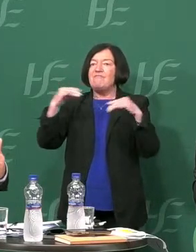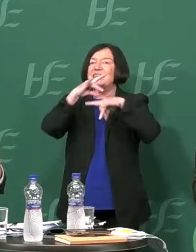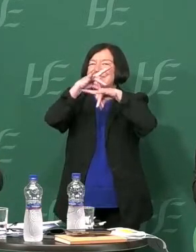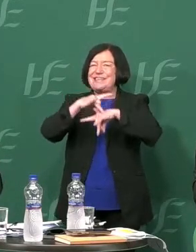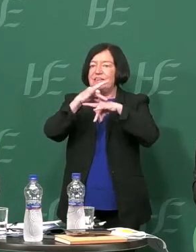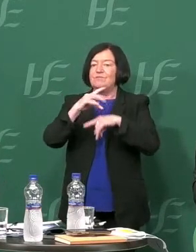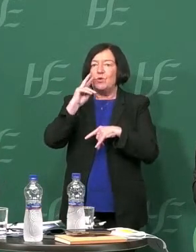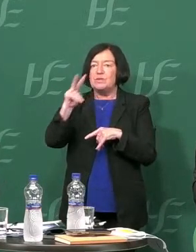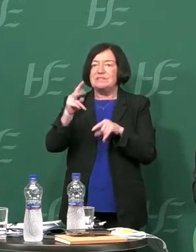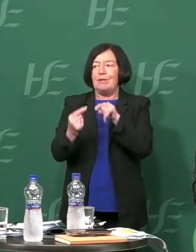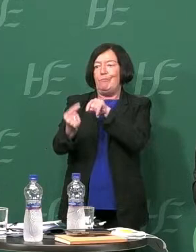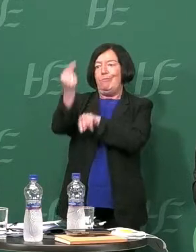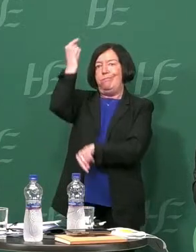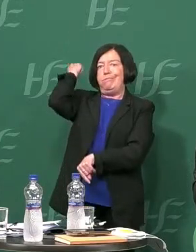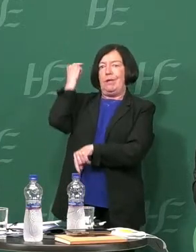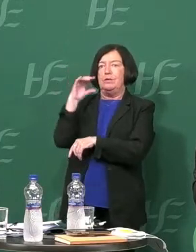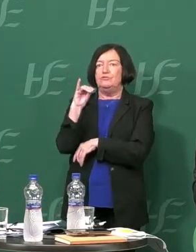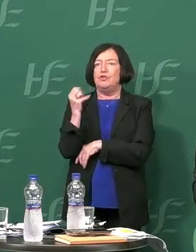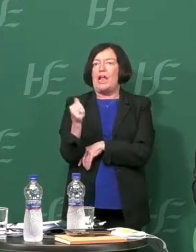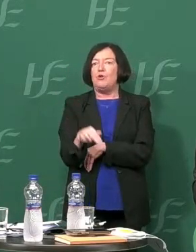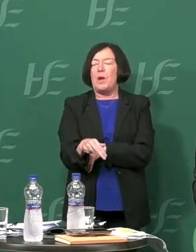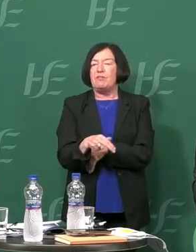would have seen back in January.